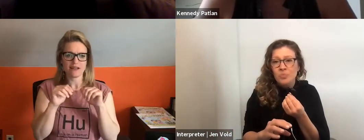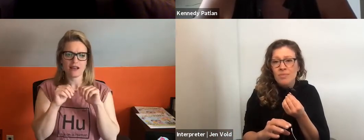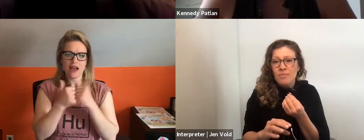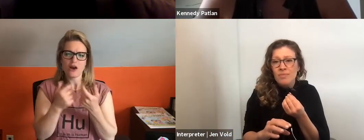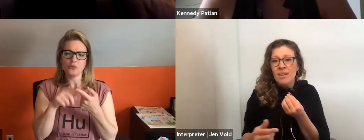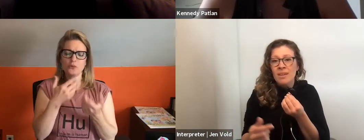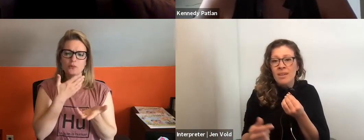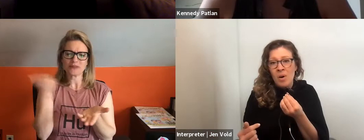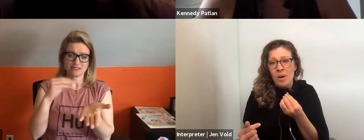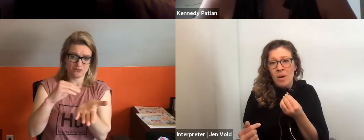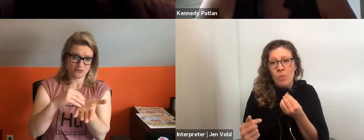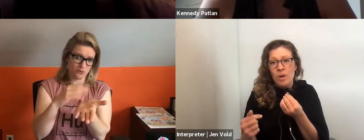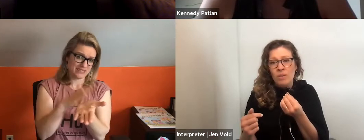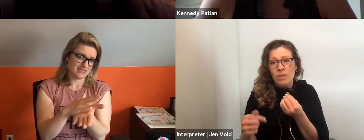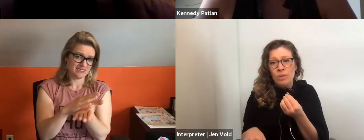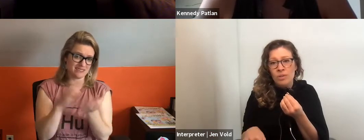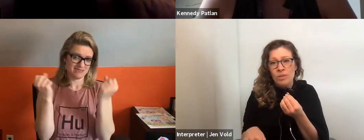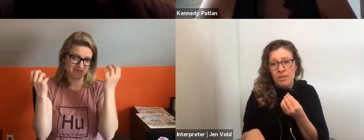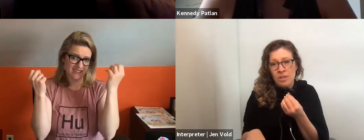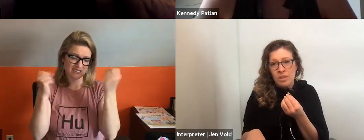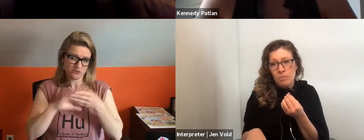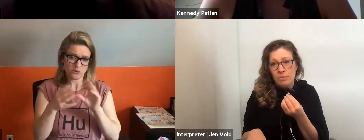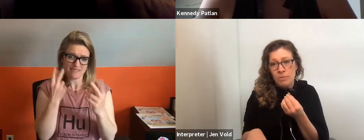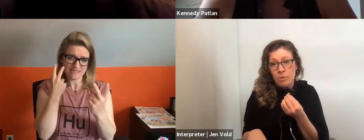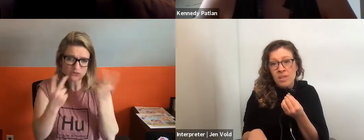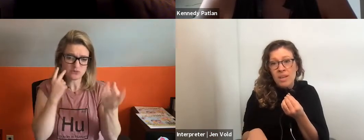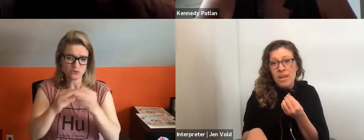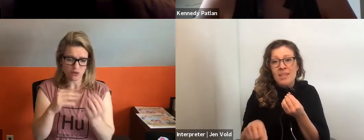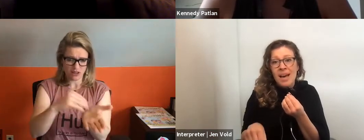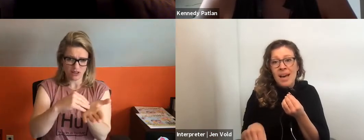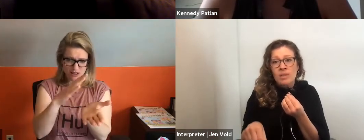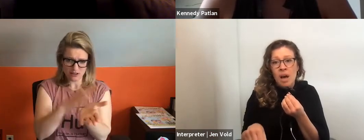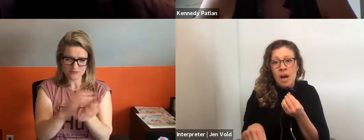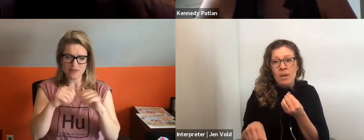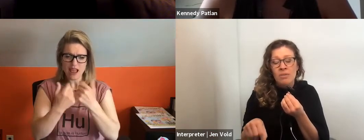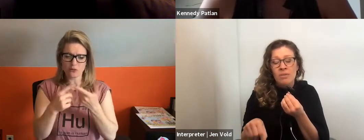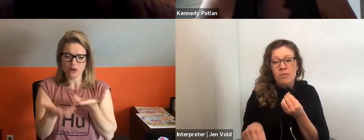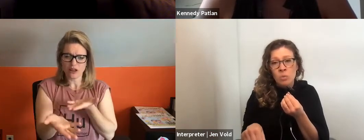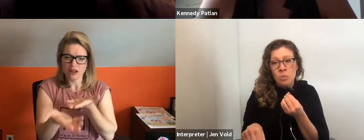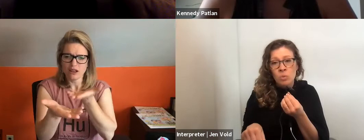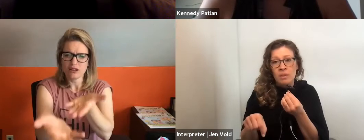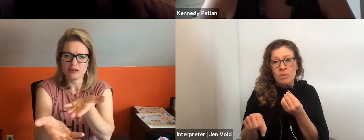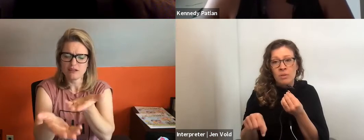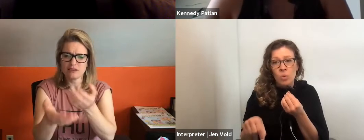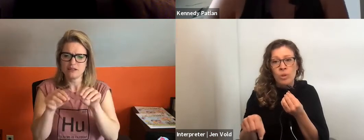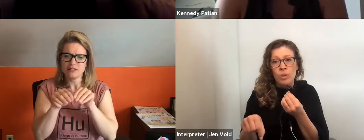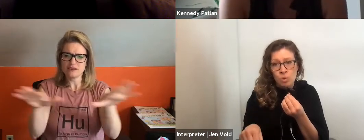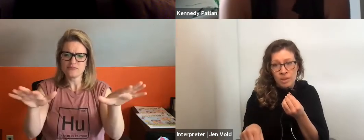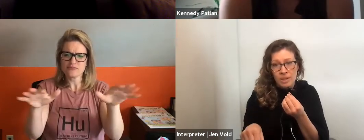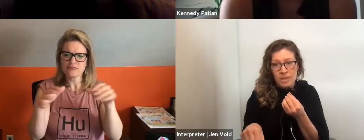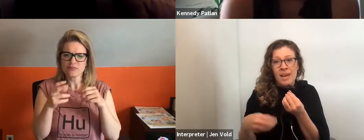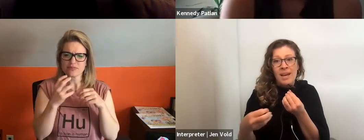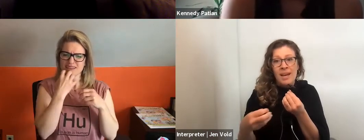to, I think now about one of the coolest challenges before us is how to document visually